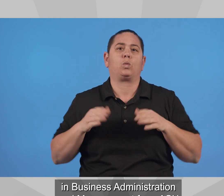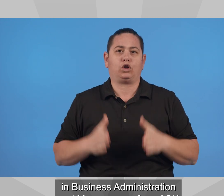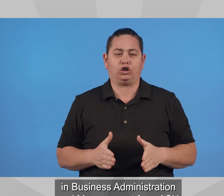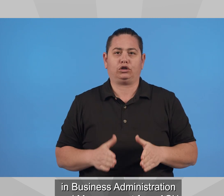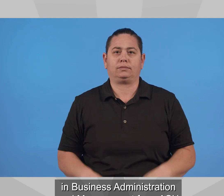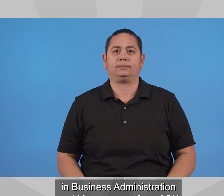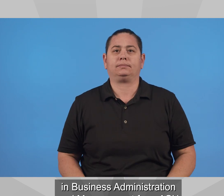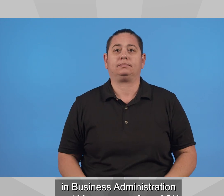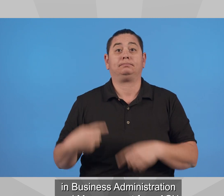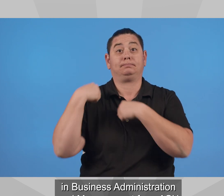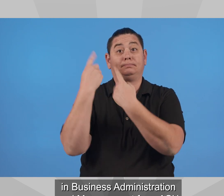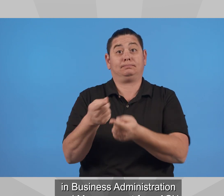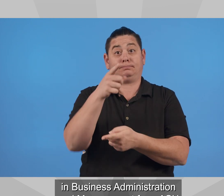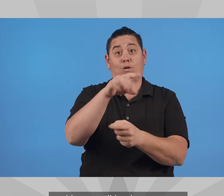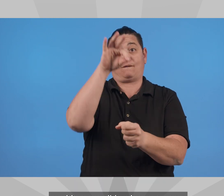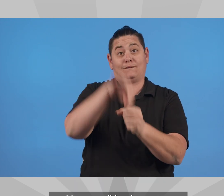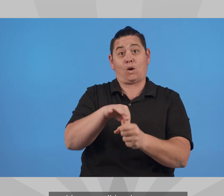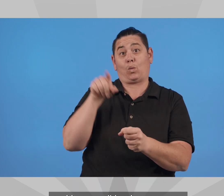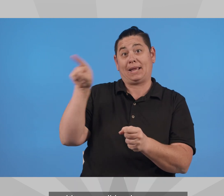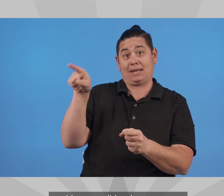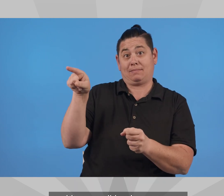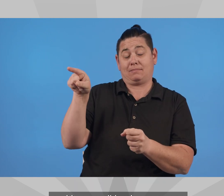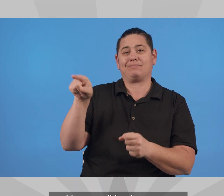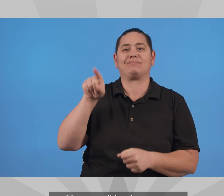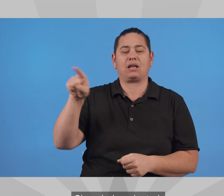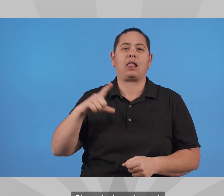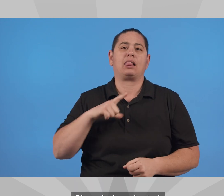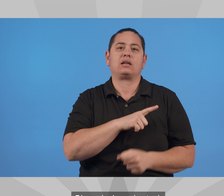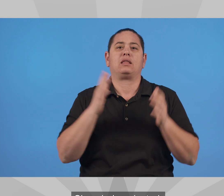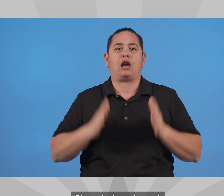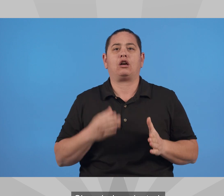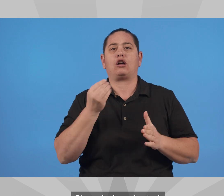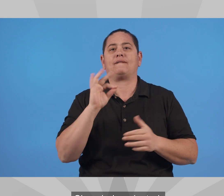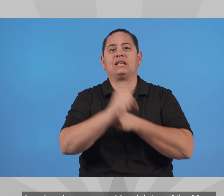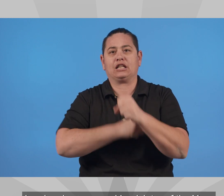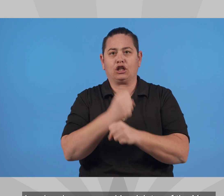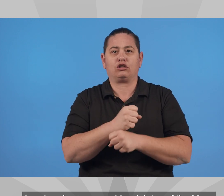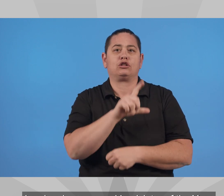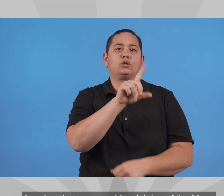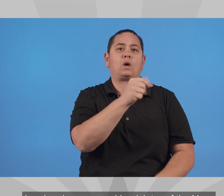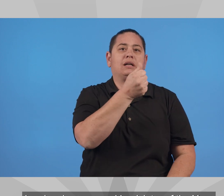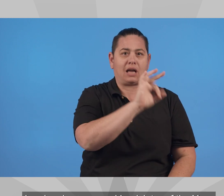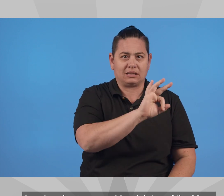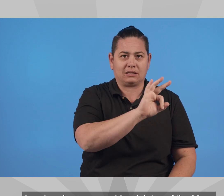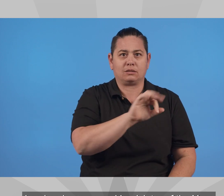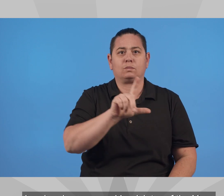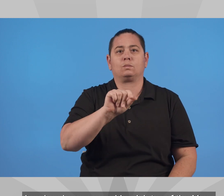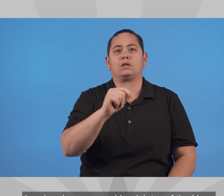from ASU and is a small business owner. Since being elected, Leo has been named Legislator of the Year